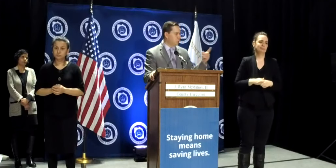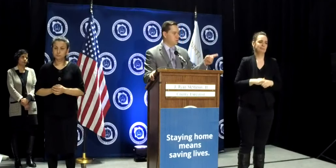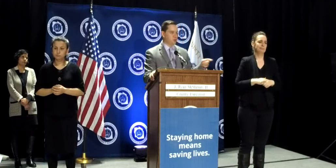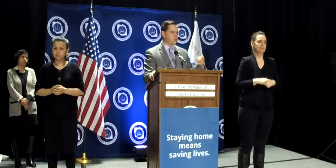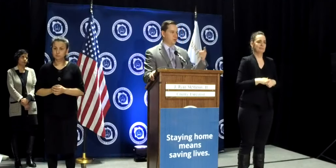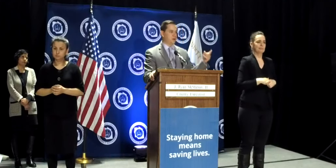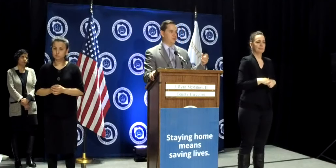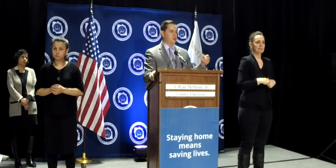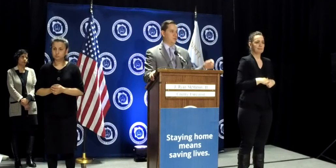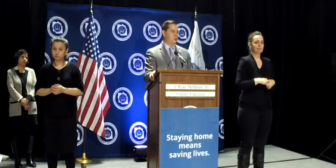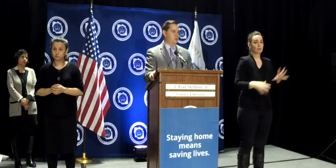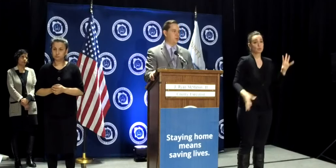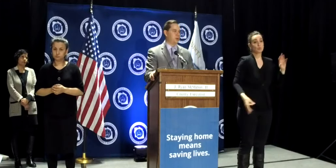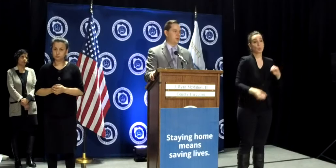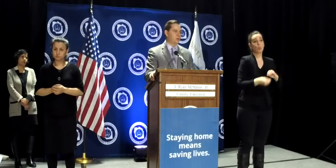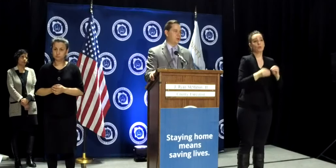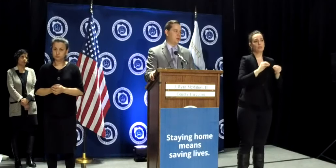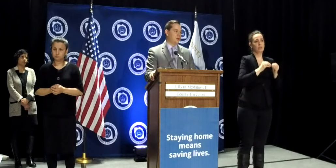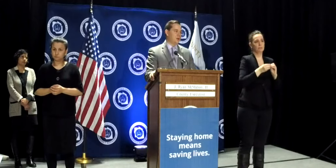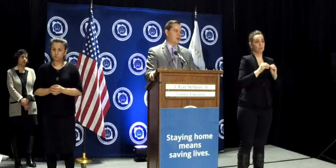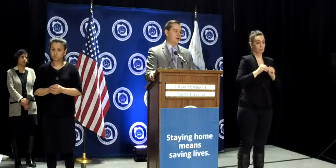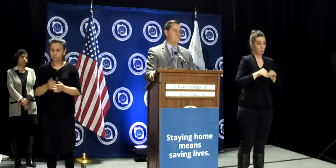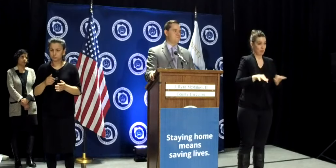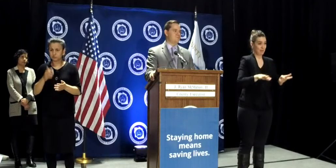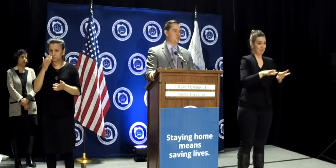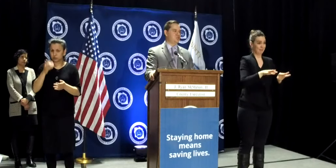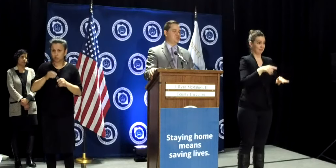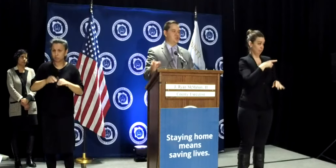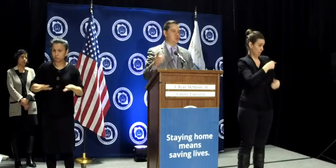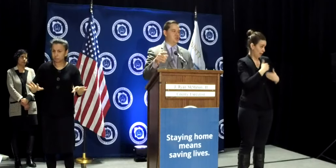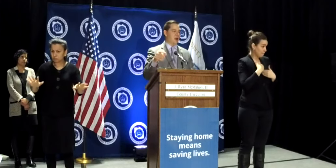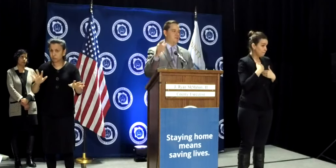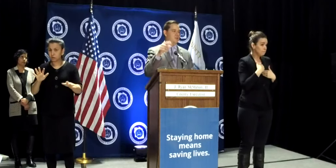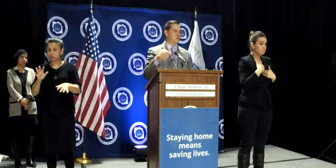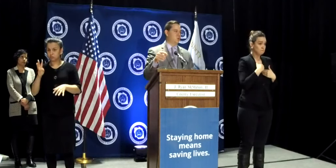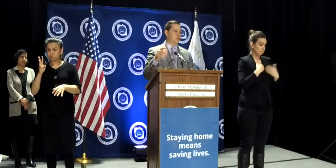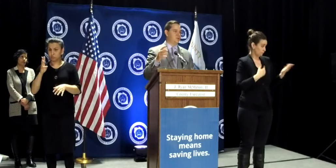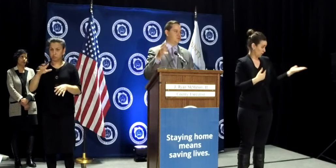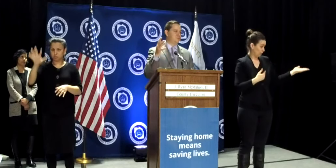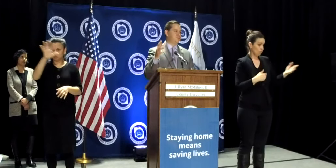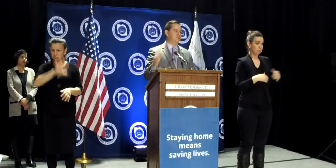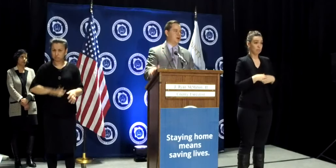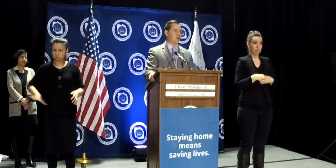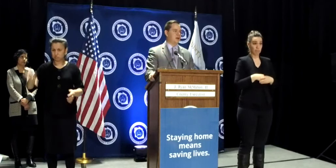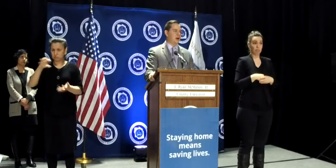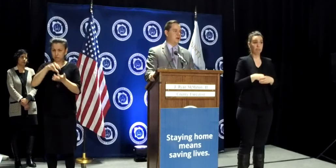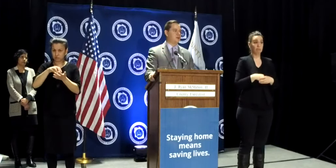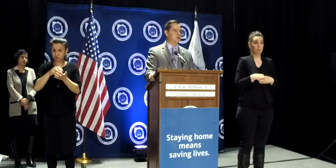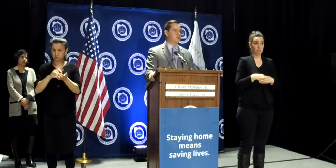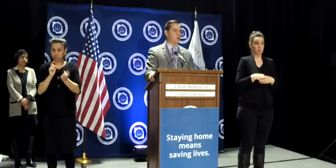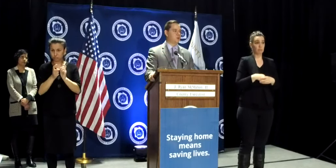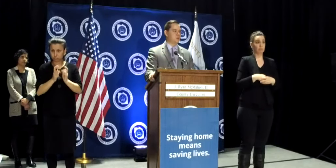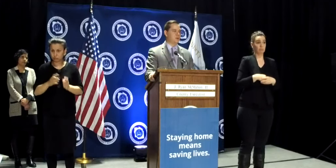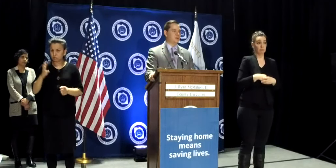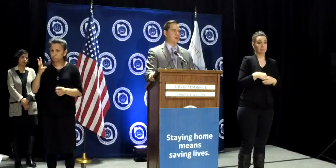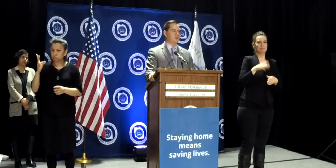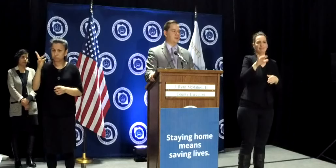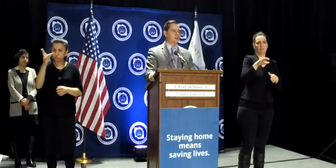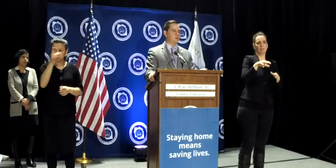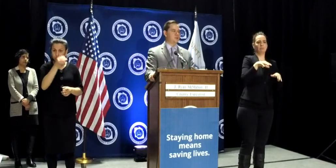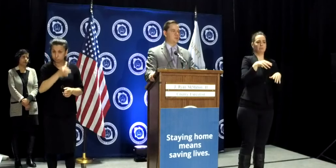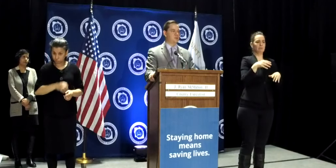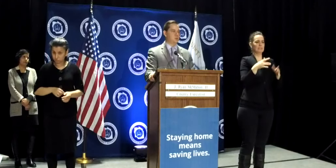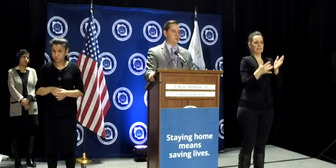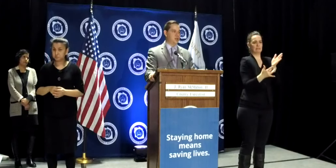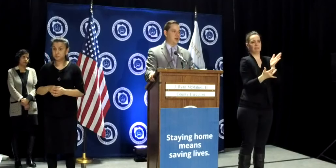have a total community spread in your community like we do, using geographic tools aren't at your disposal like they